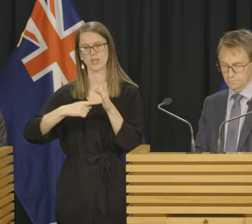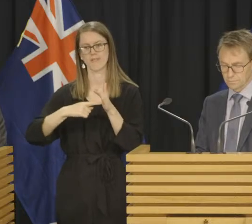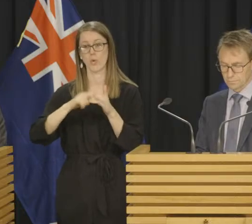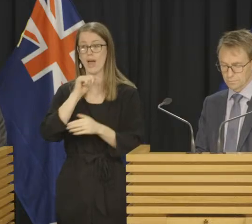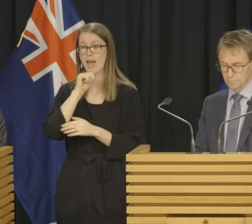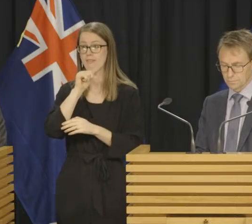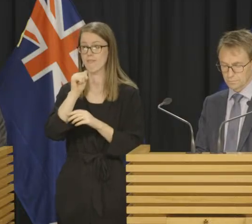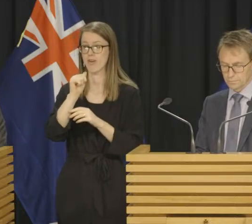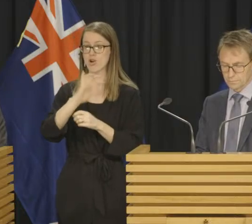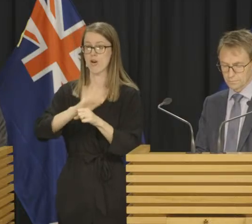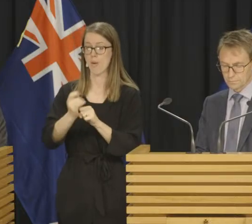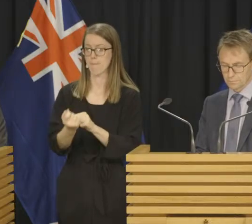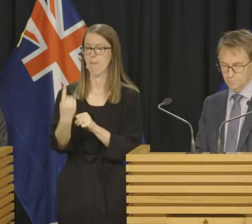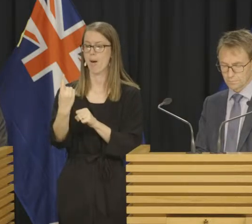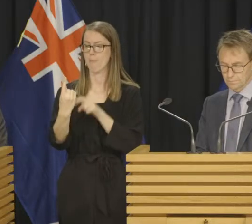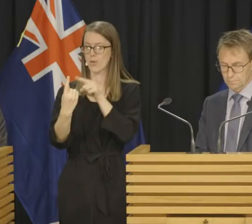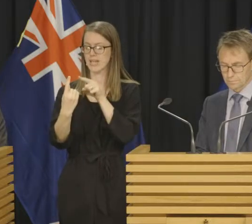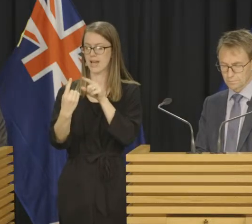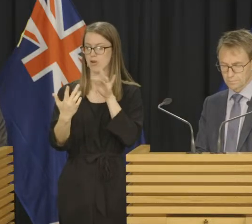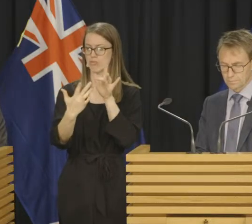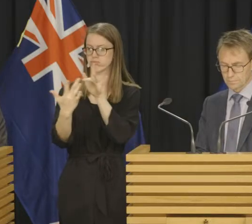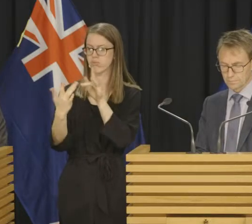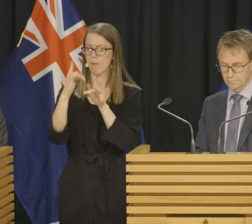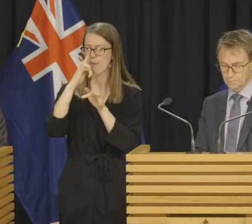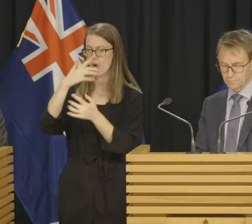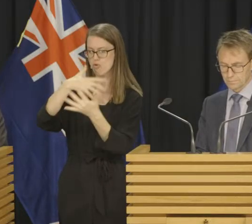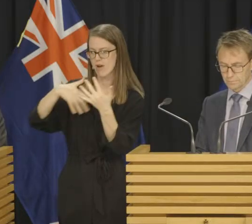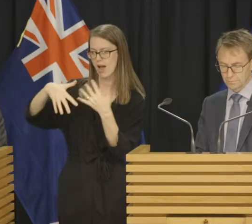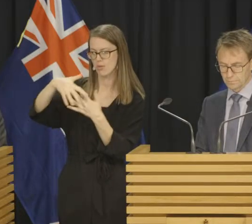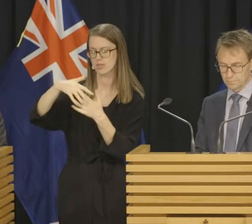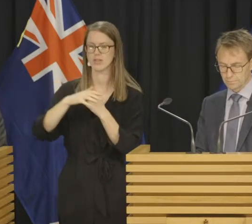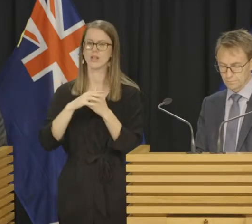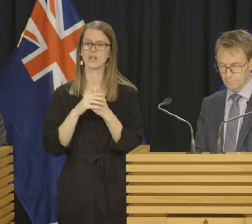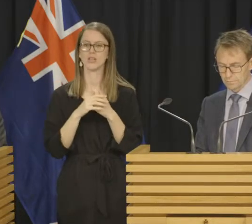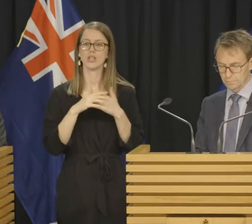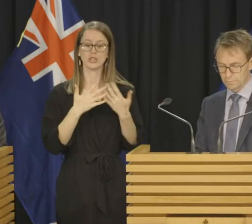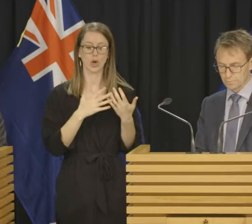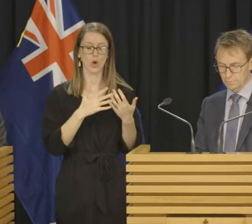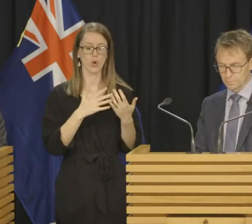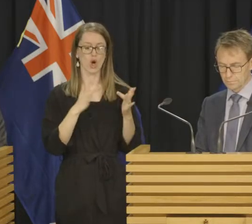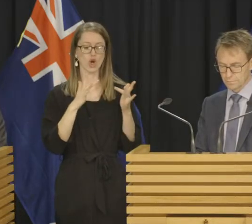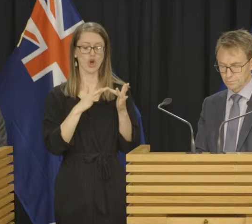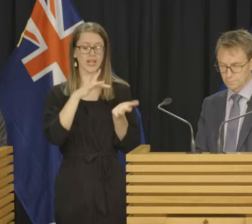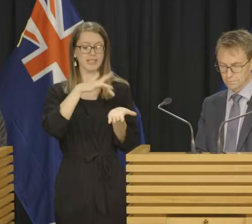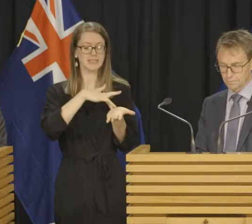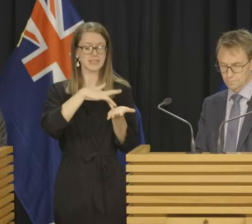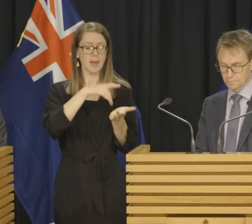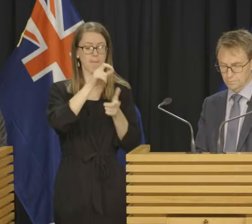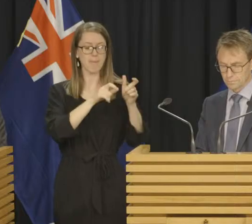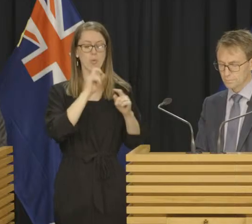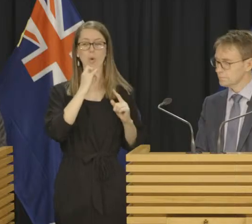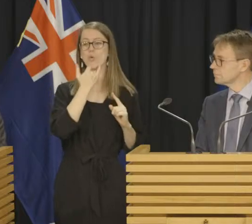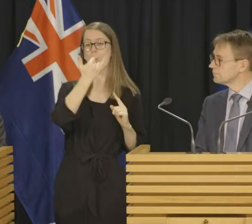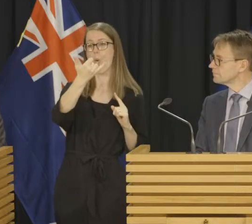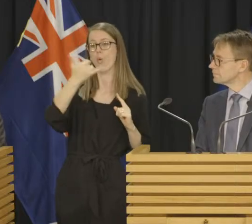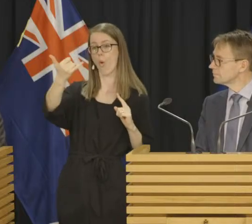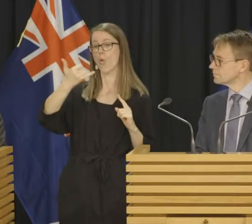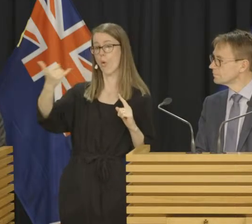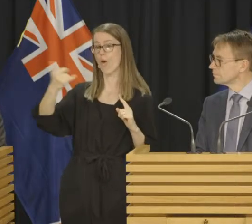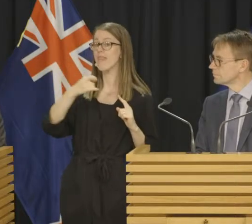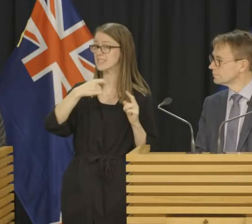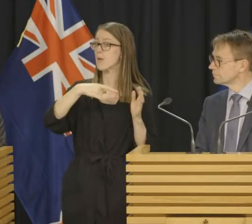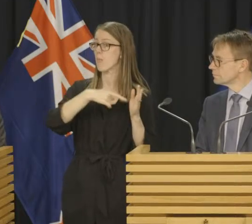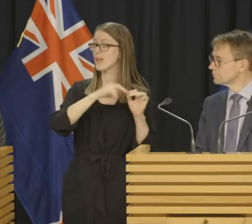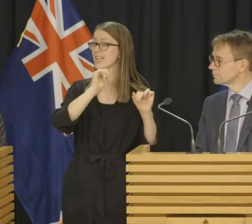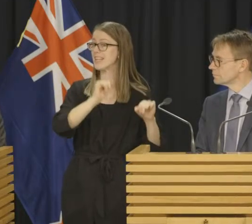response. While the manual process will remain the critical element of our contact tracing system, we do know that